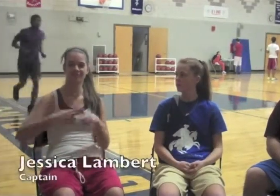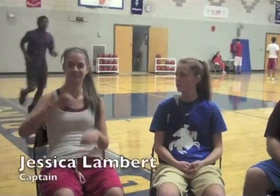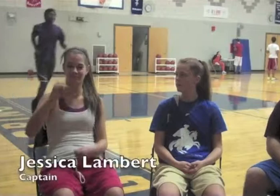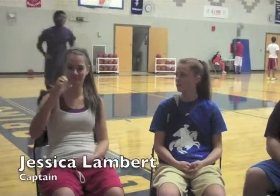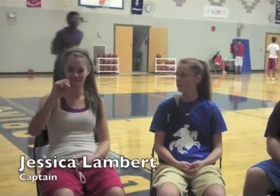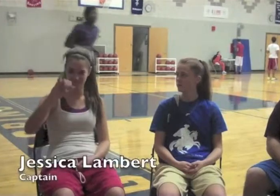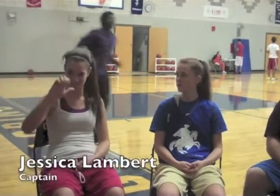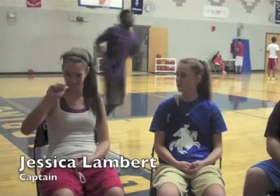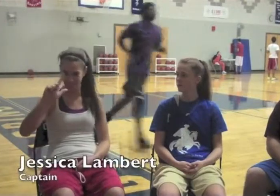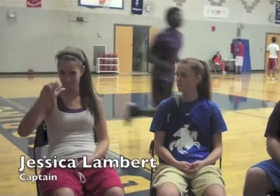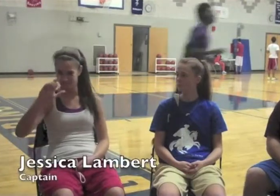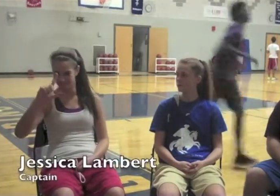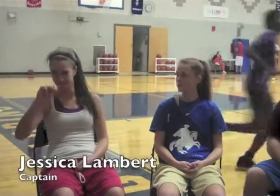I am a senior captain this year.